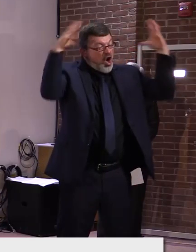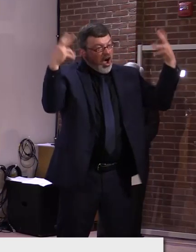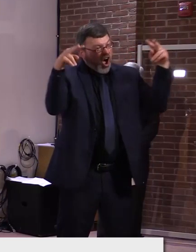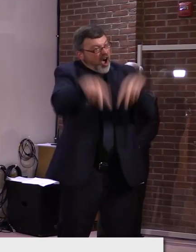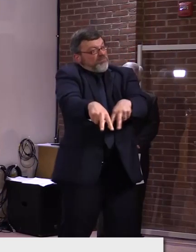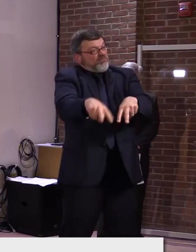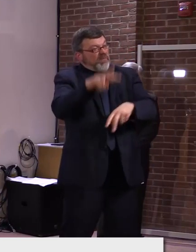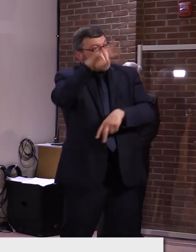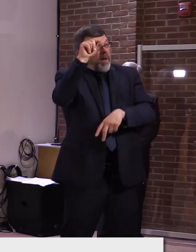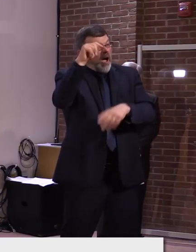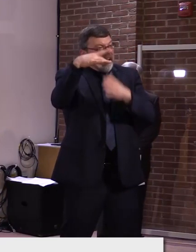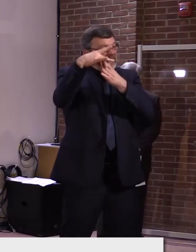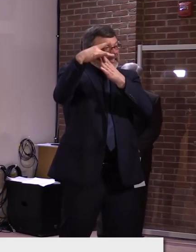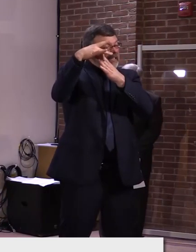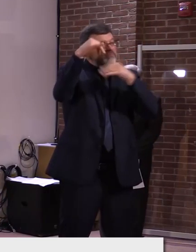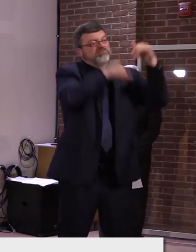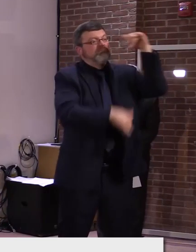update.